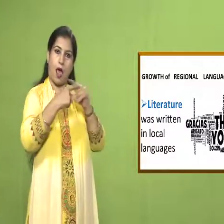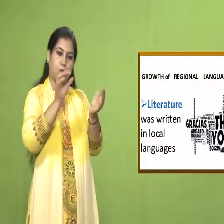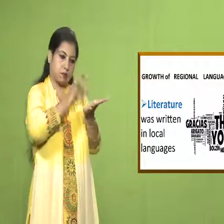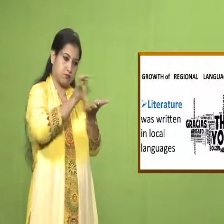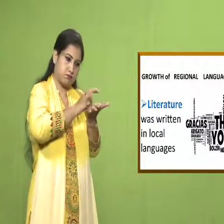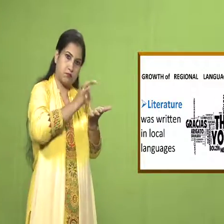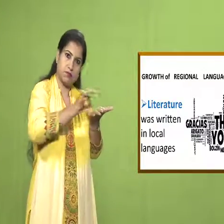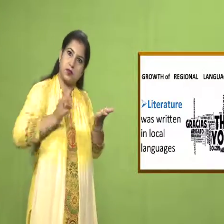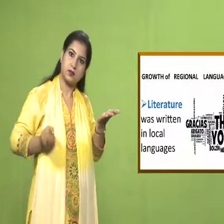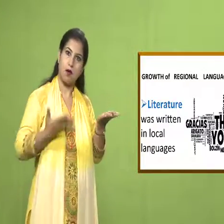written.